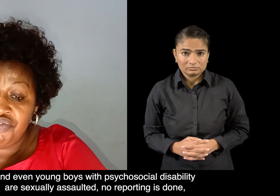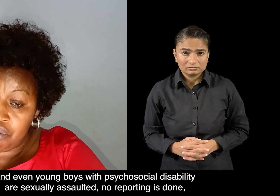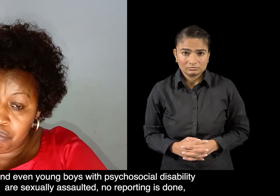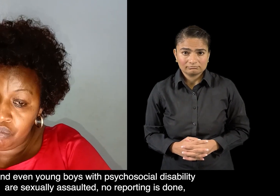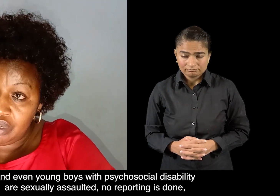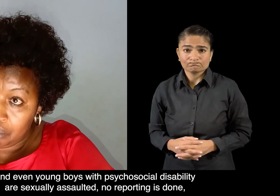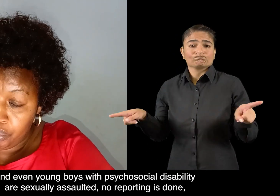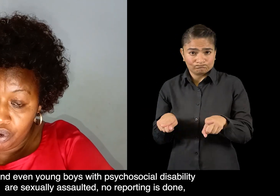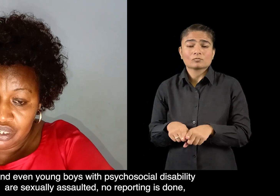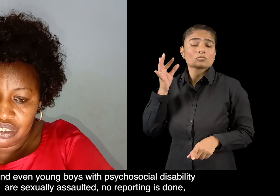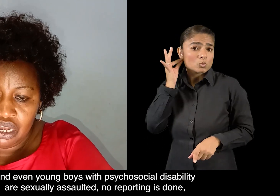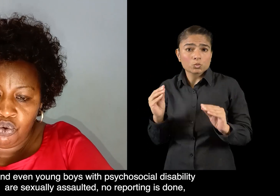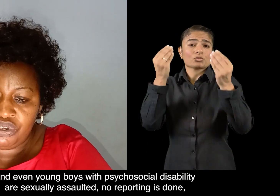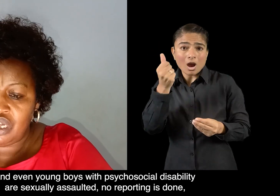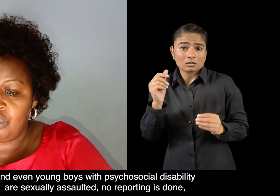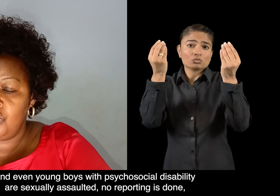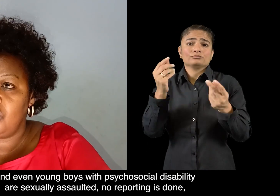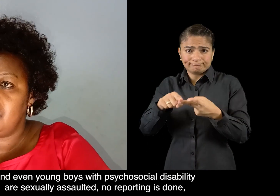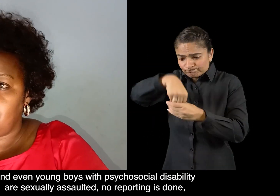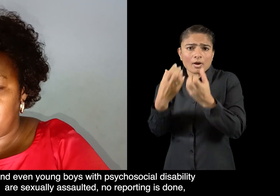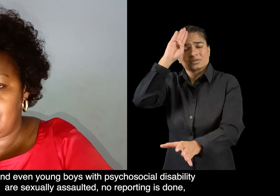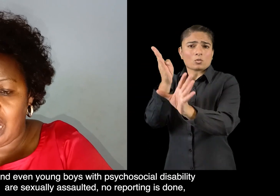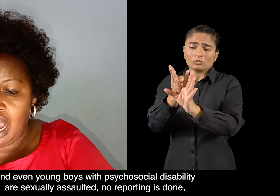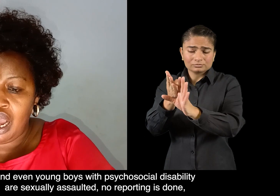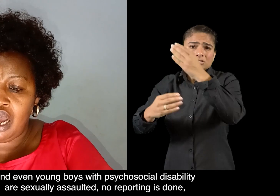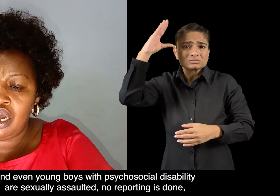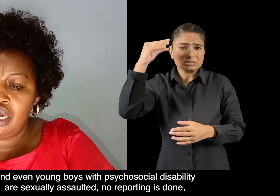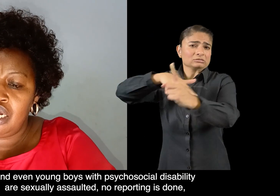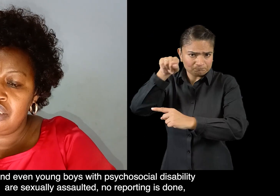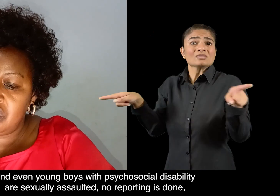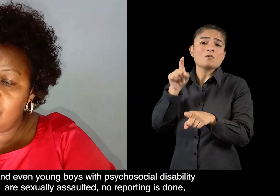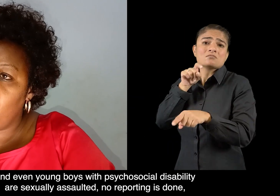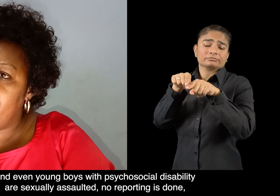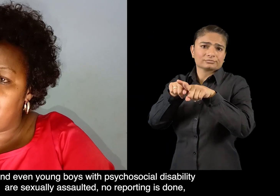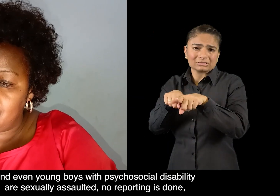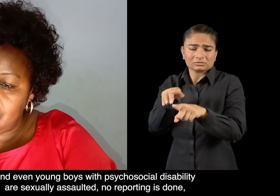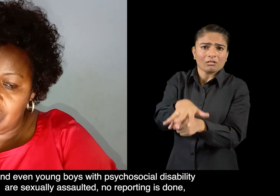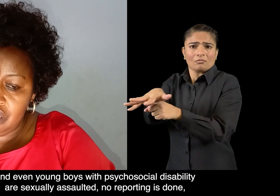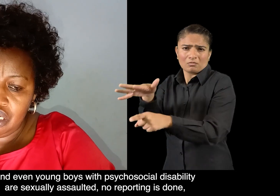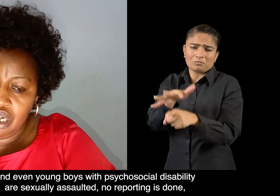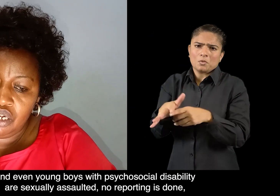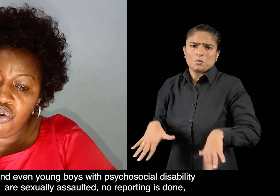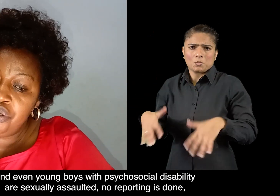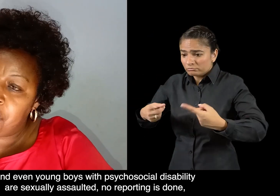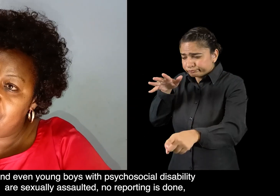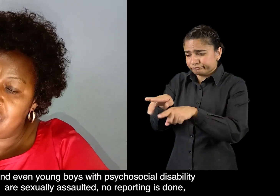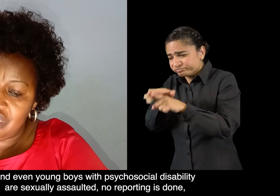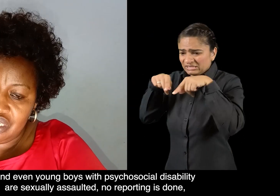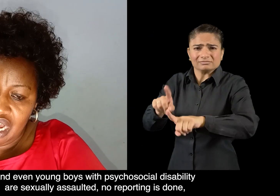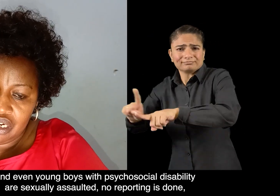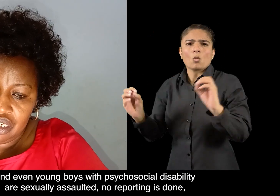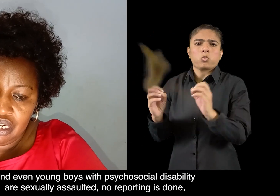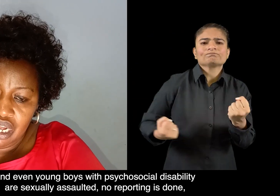and even young boys with psychosocial disability are sexually assaulted. No reporting